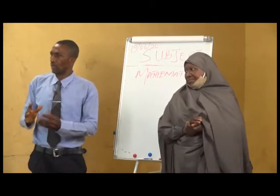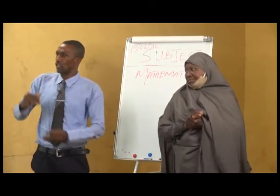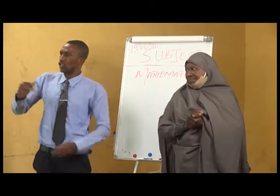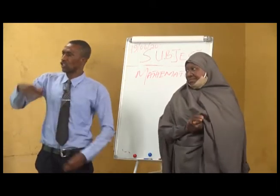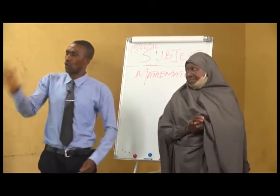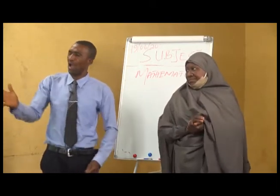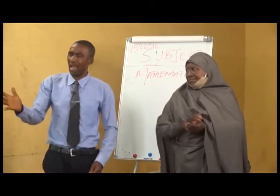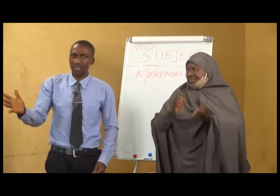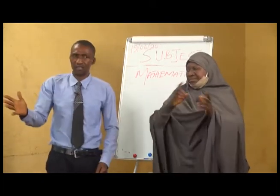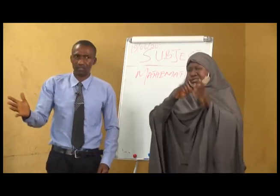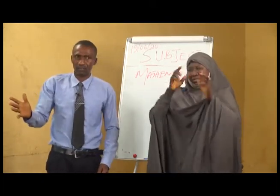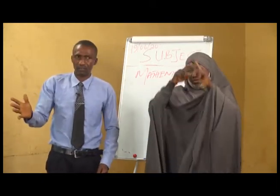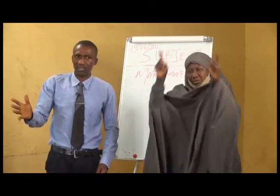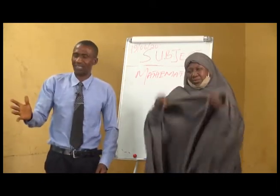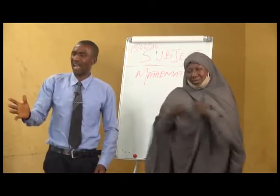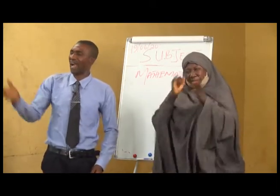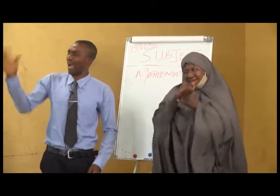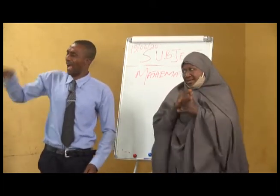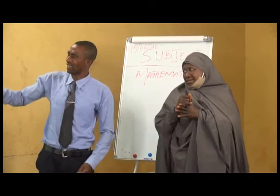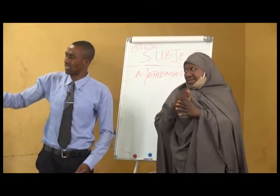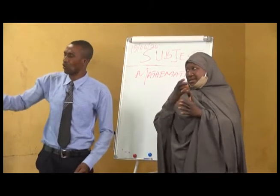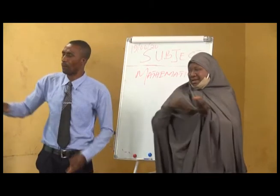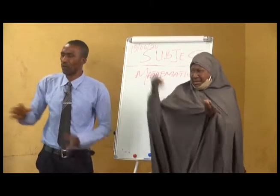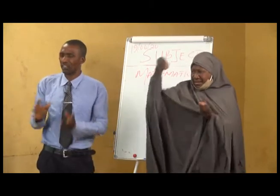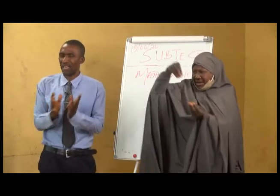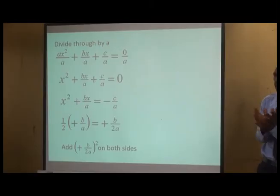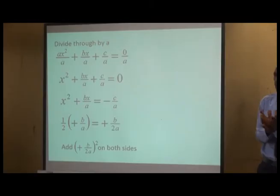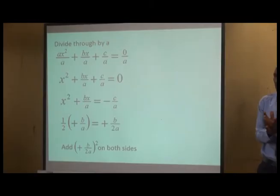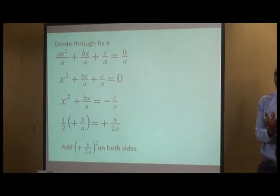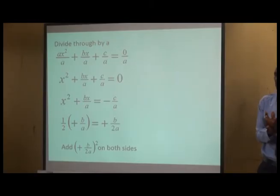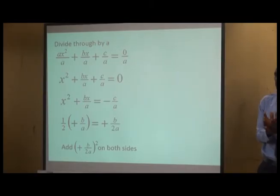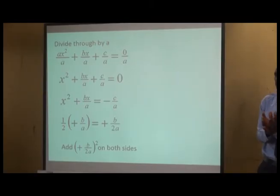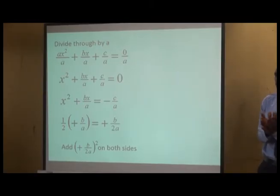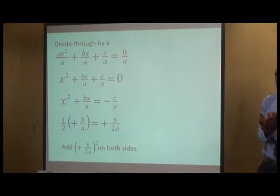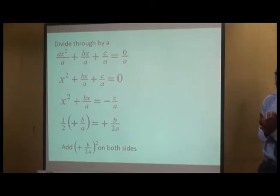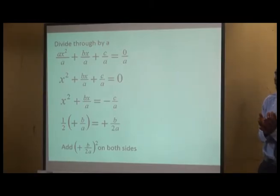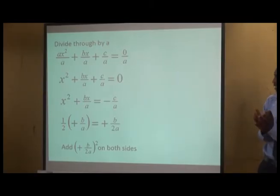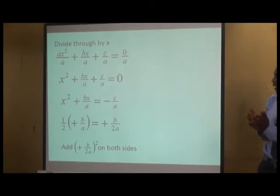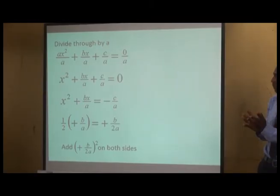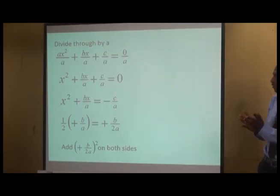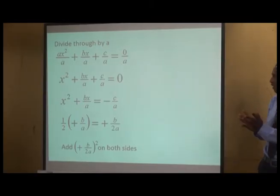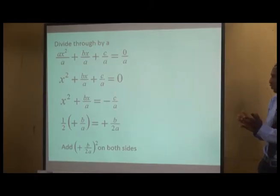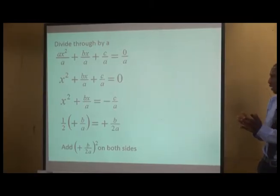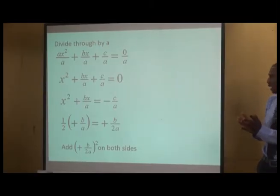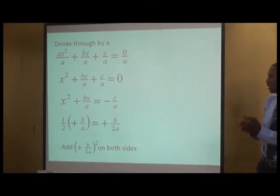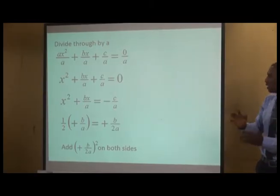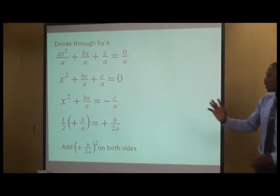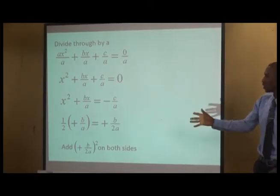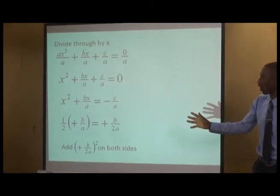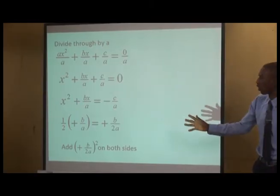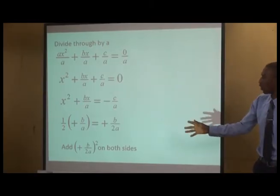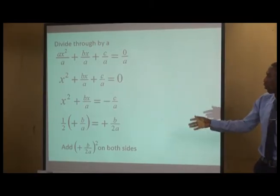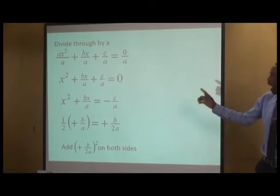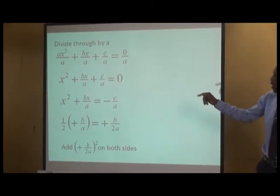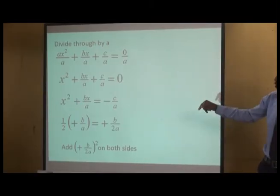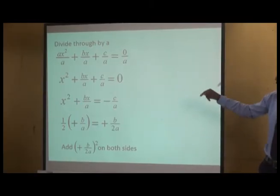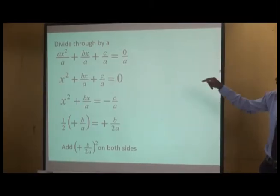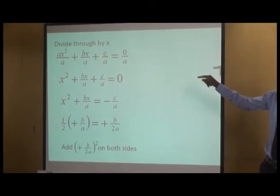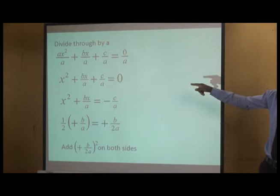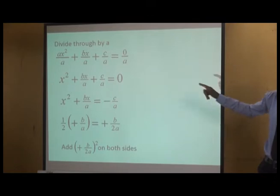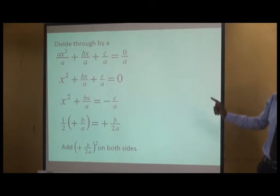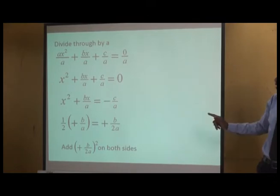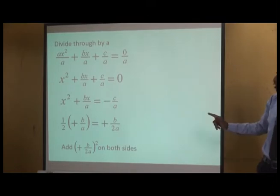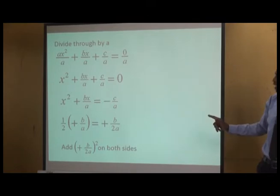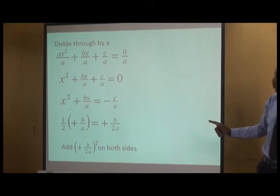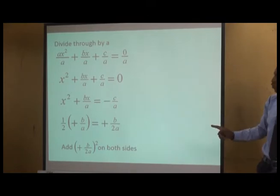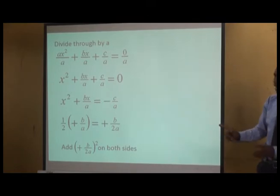condition, square it. Then add it on both sides to make an equation, a what? A perfect square. So when you add